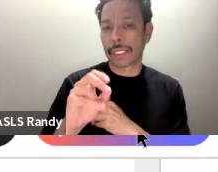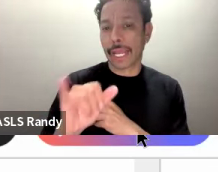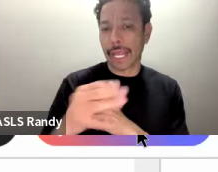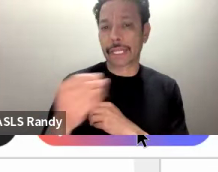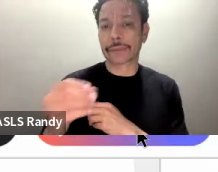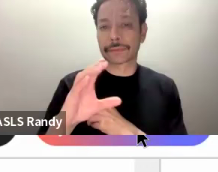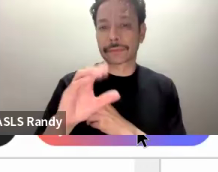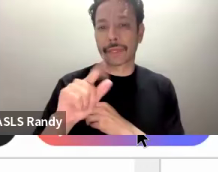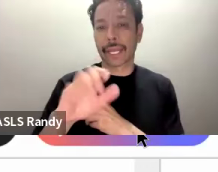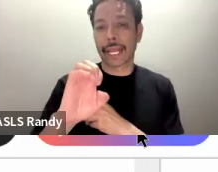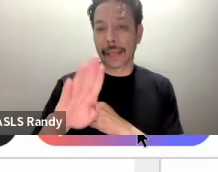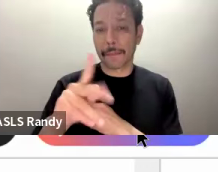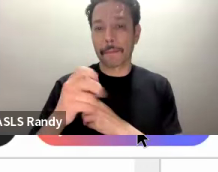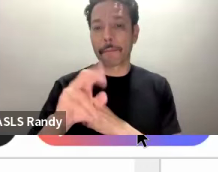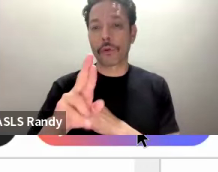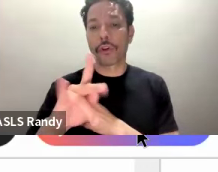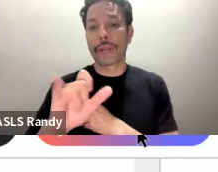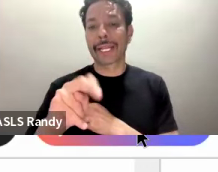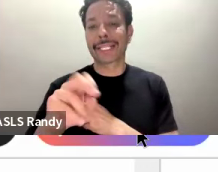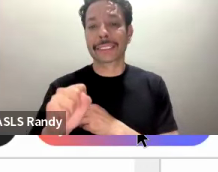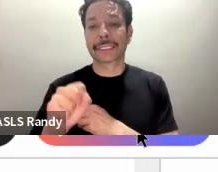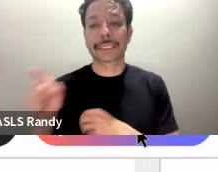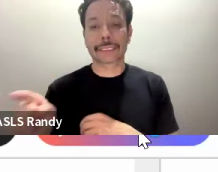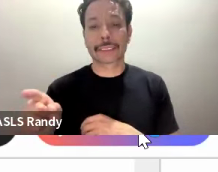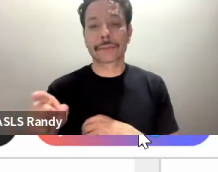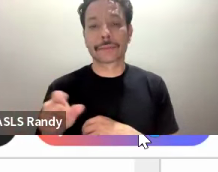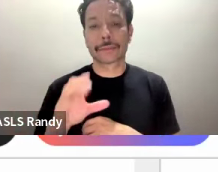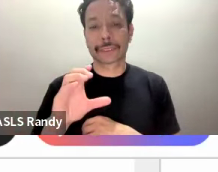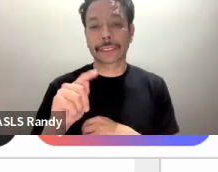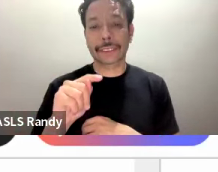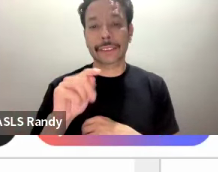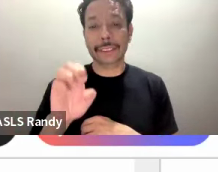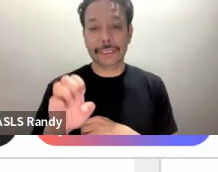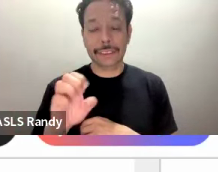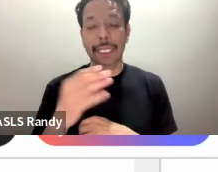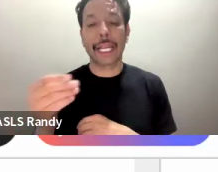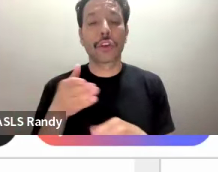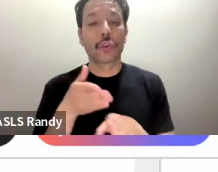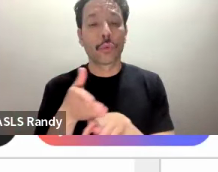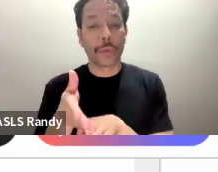Perkins, who are, the CTE and career,